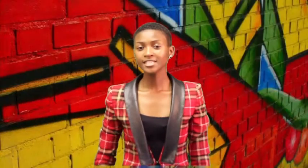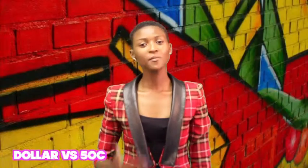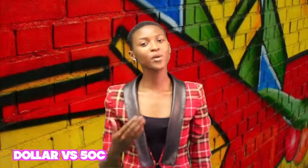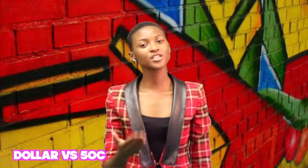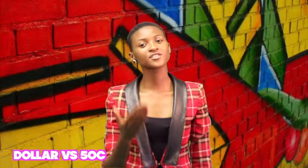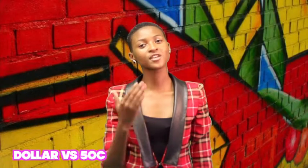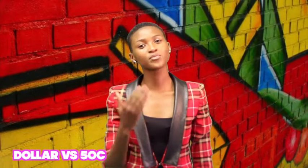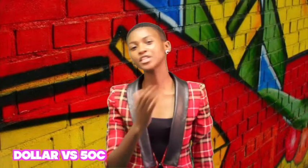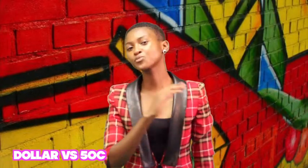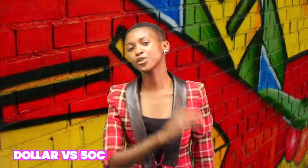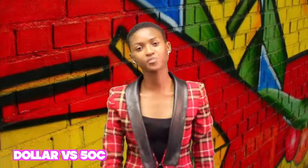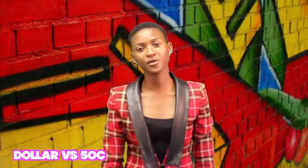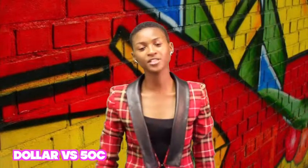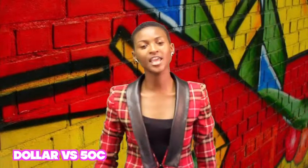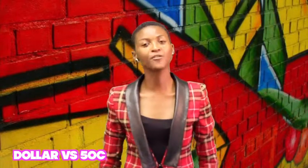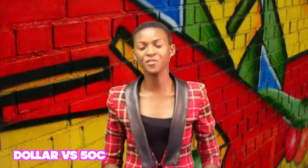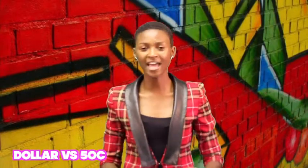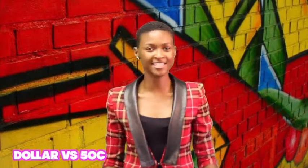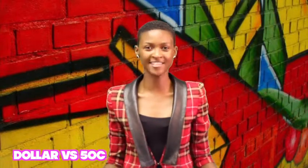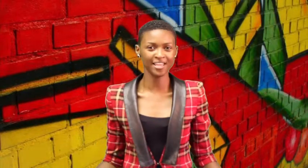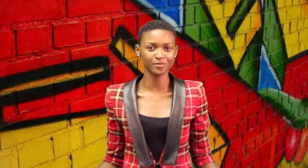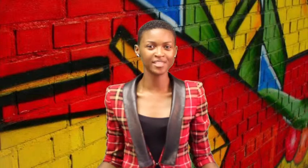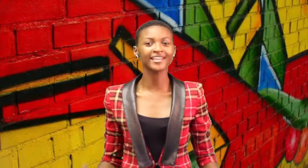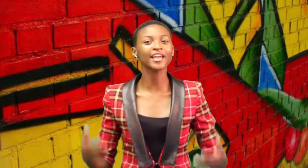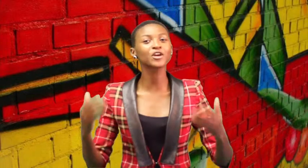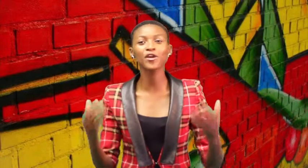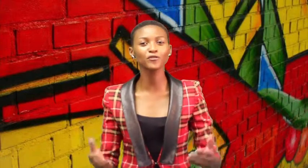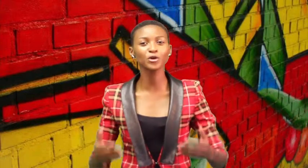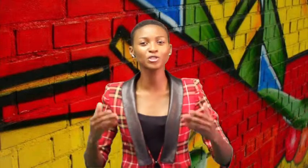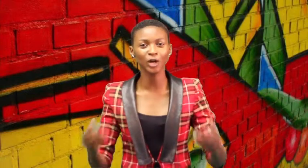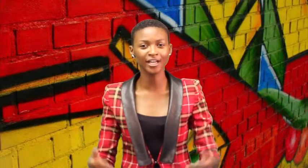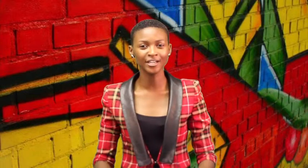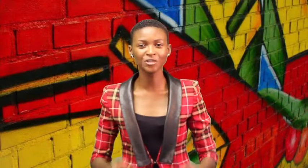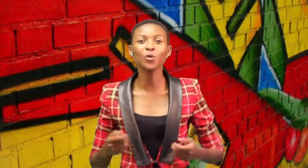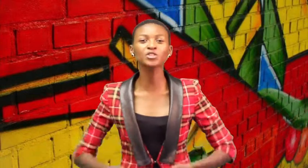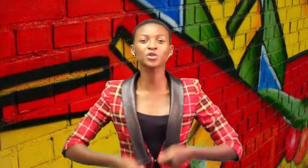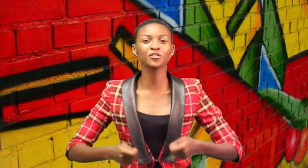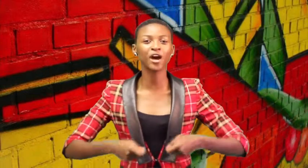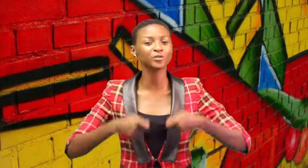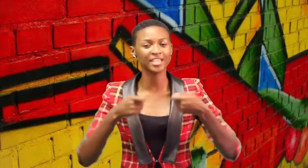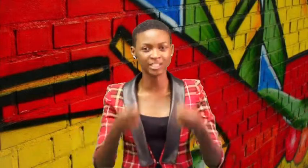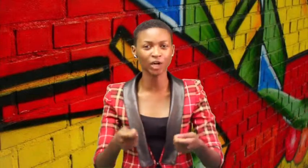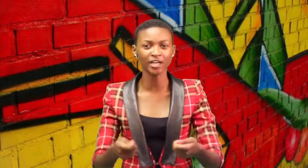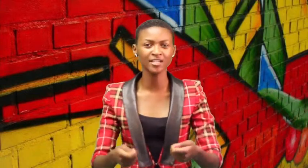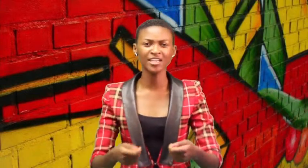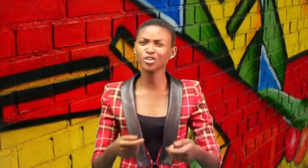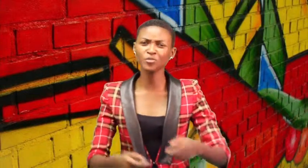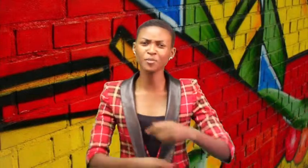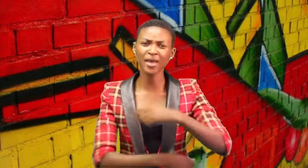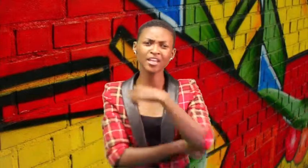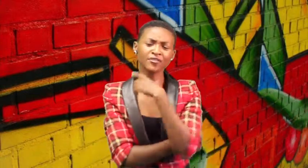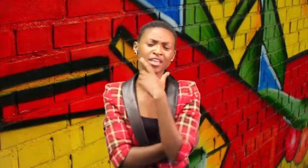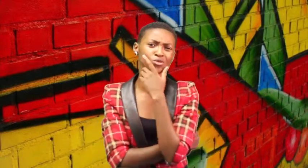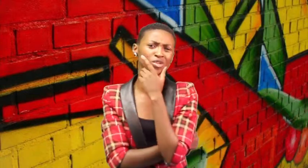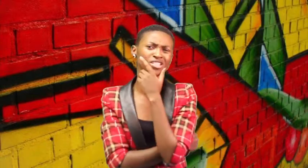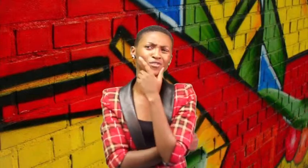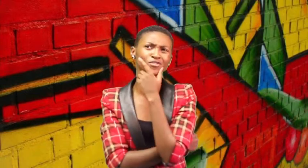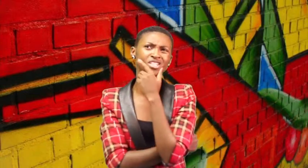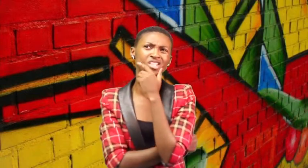Some pastors that preach prosperity have nice names, like Creflo Dollar. You want to give out a dollar. It would be bad if he was 50